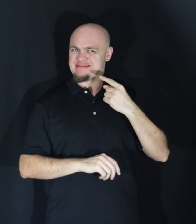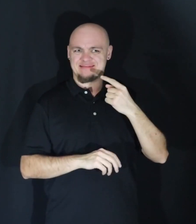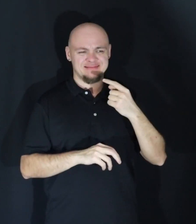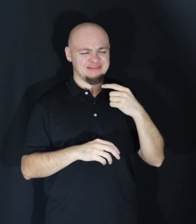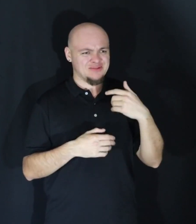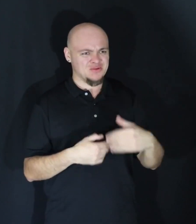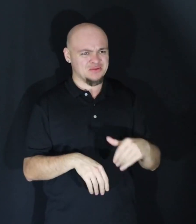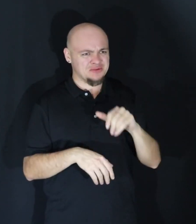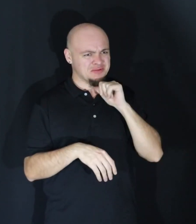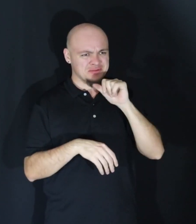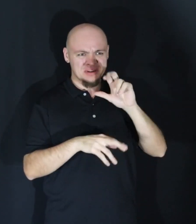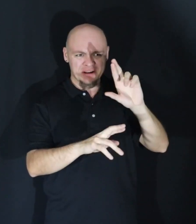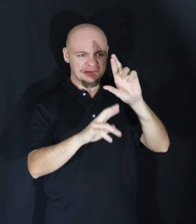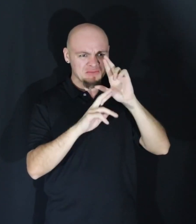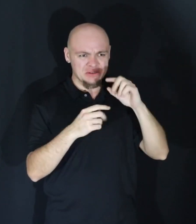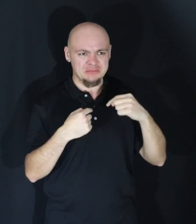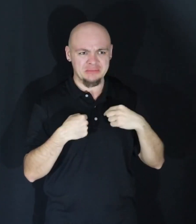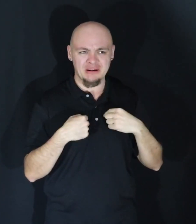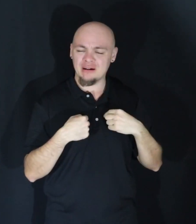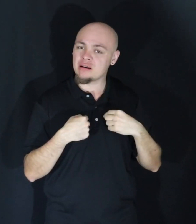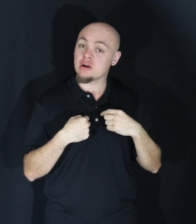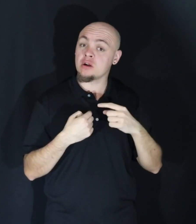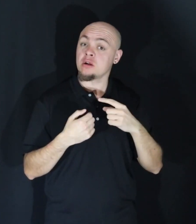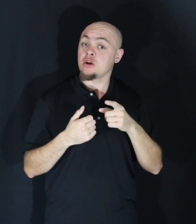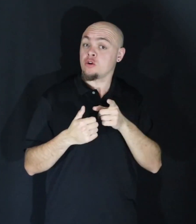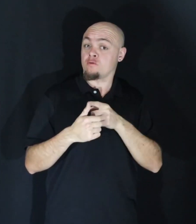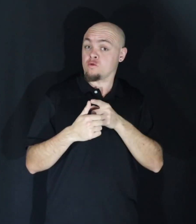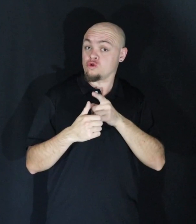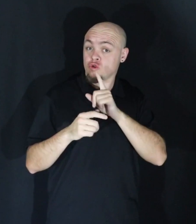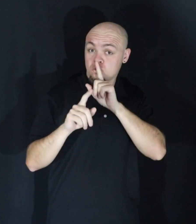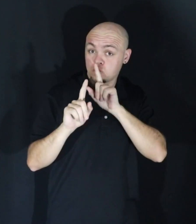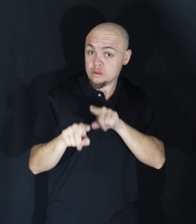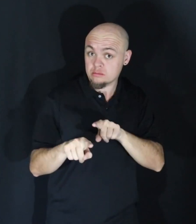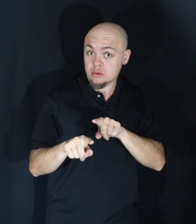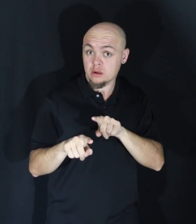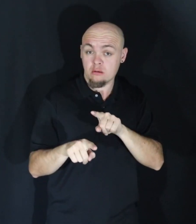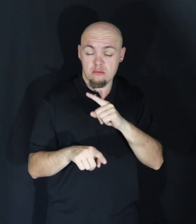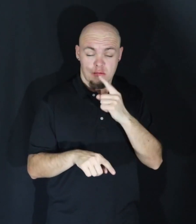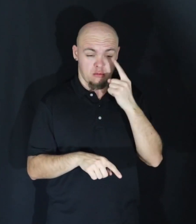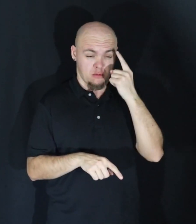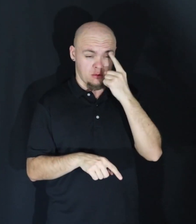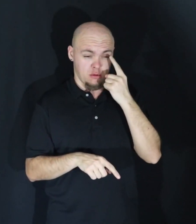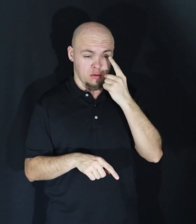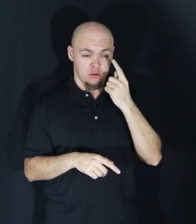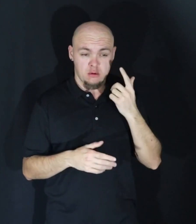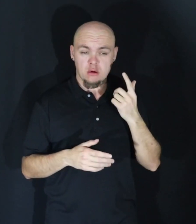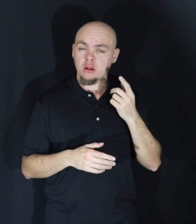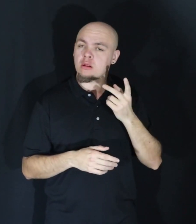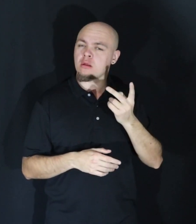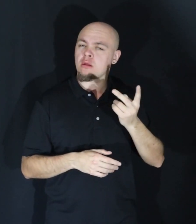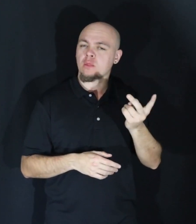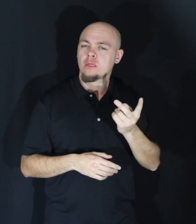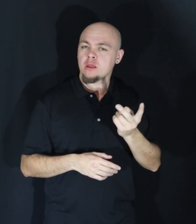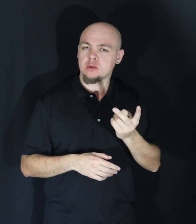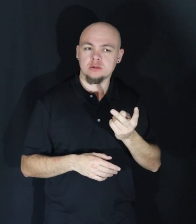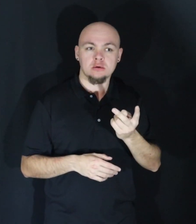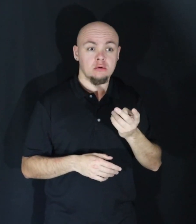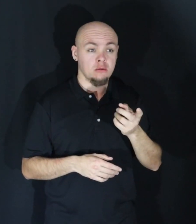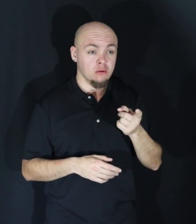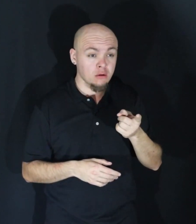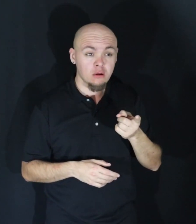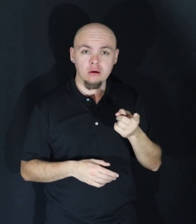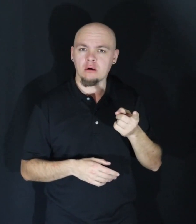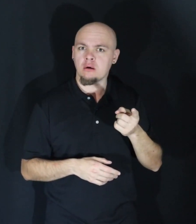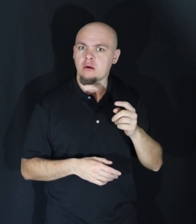least. My first response, my first thought, was these dudes have the